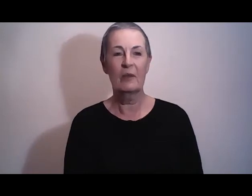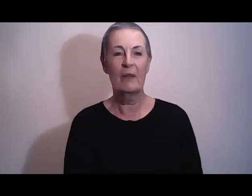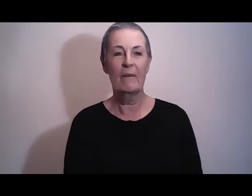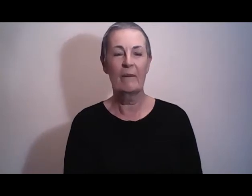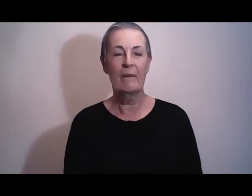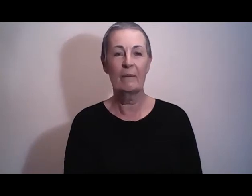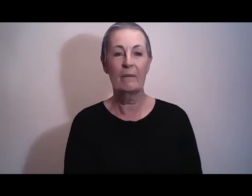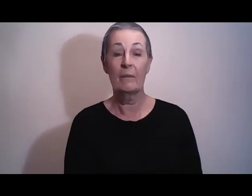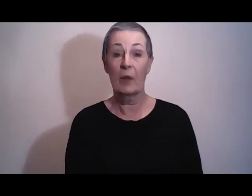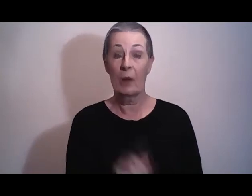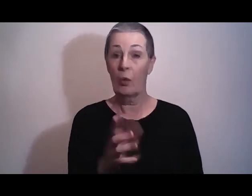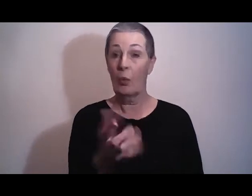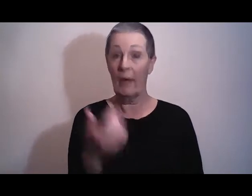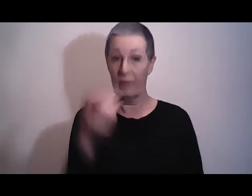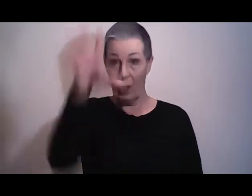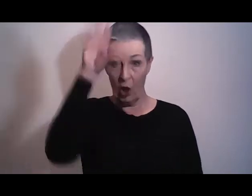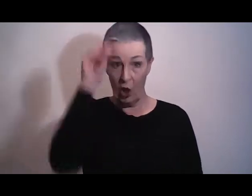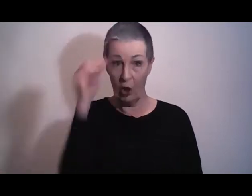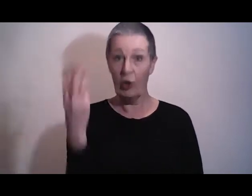3 more